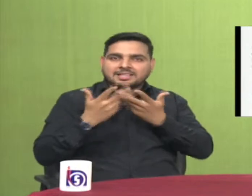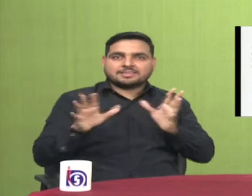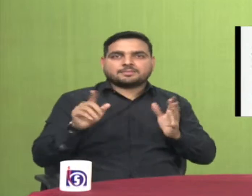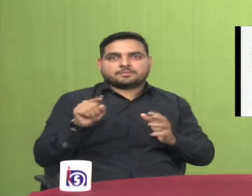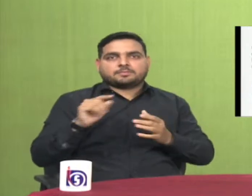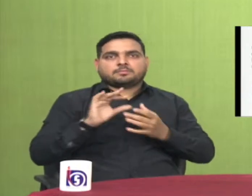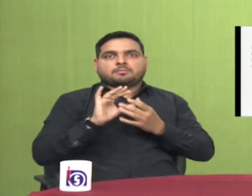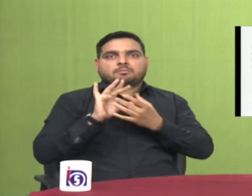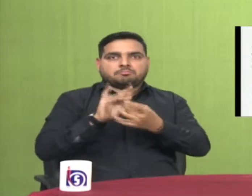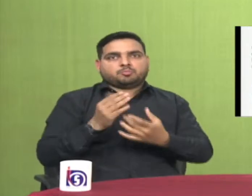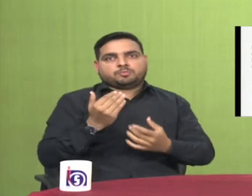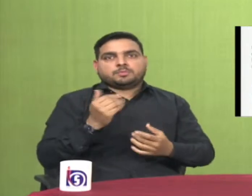And also,